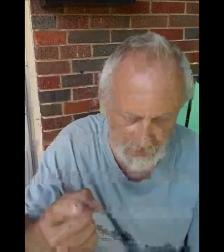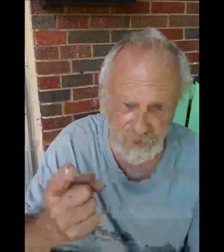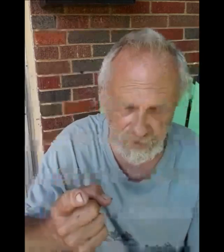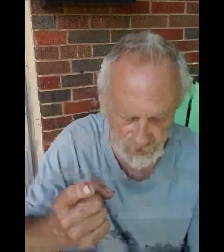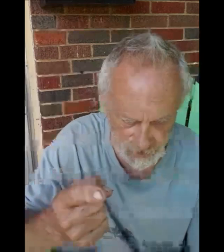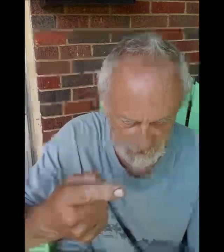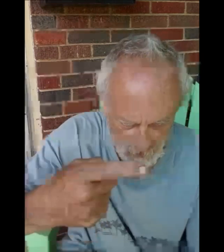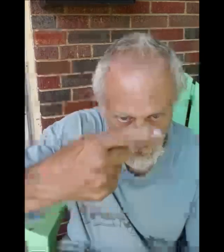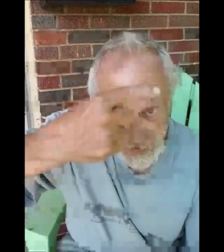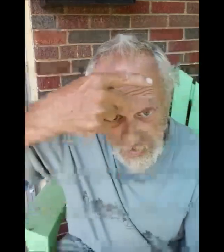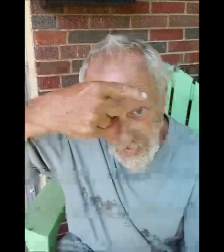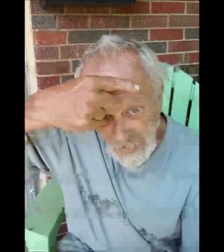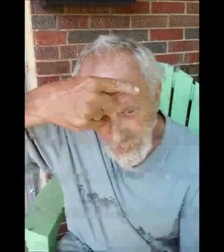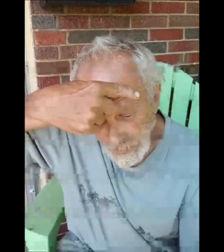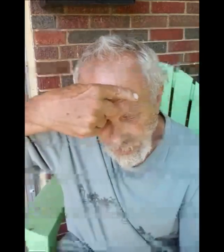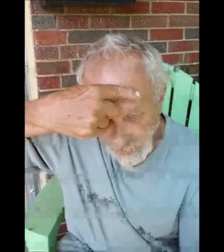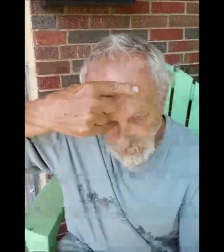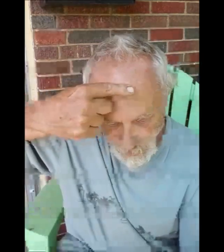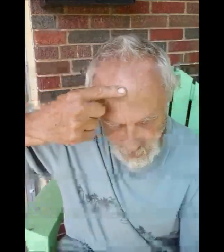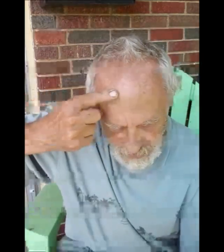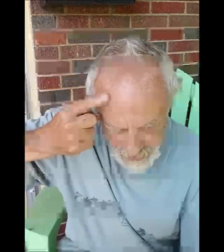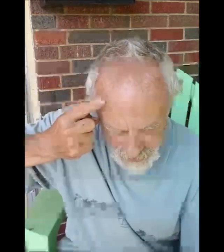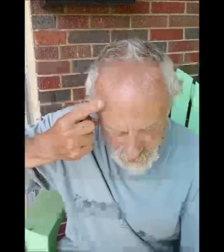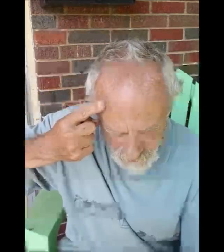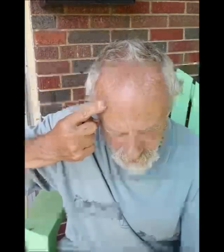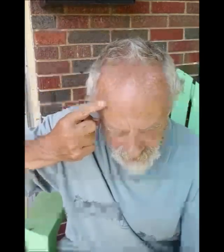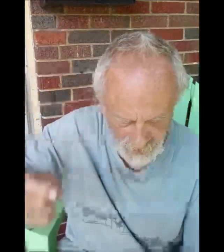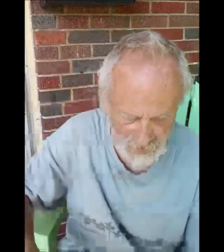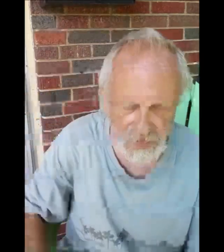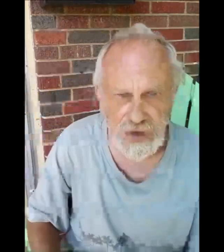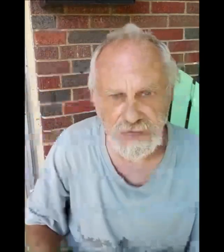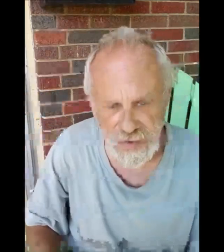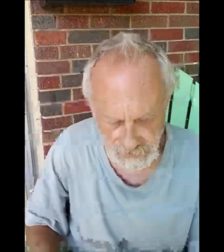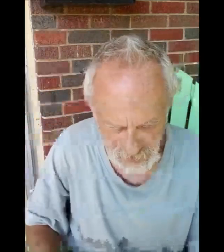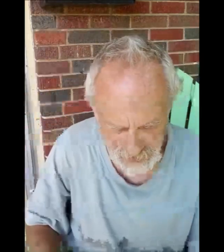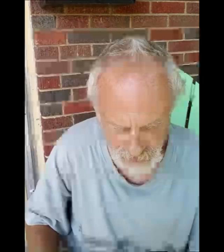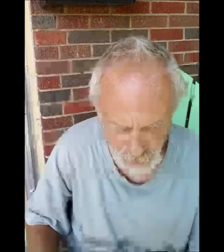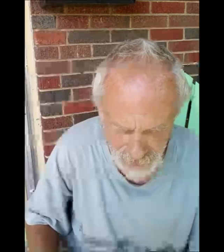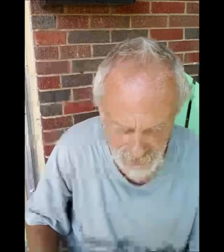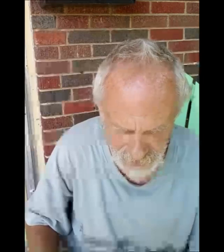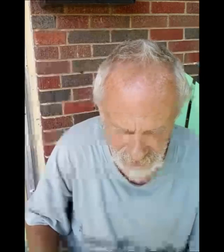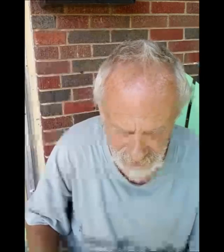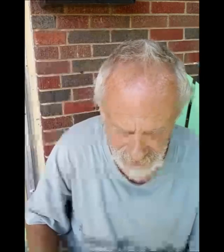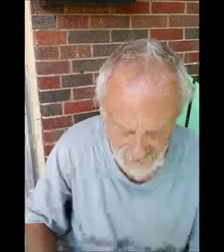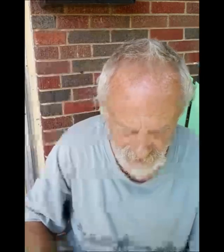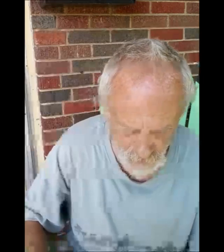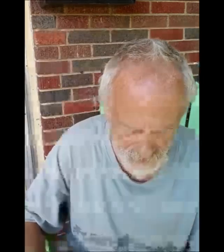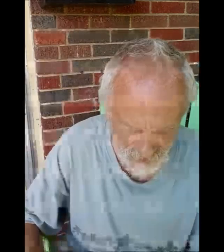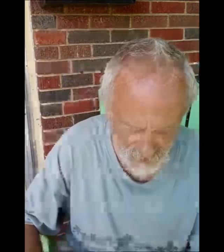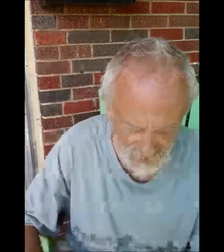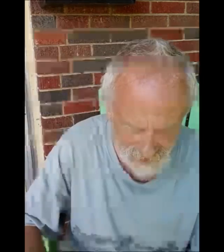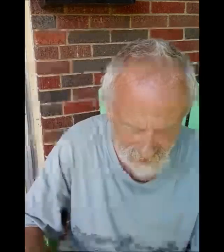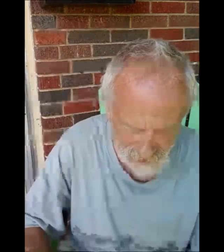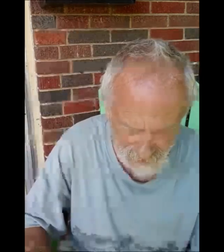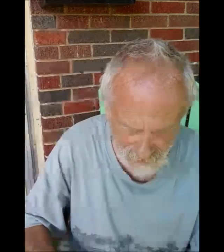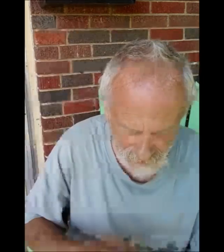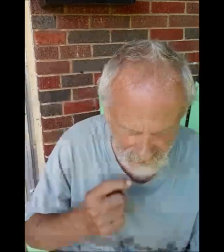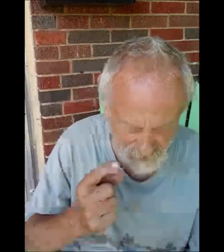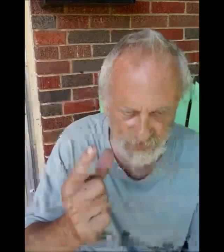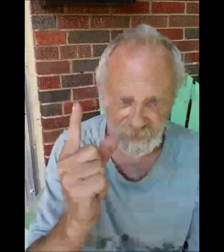finger of your right hand across your forehead, and that meant white. And then holding up the first